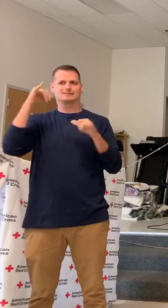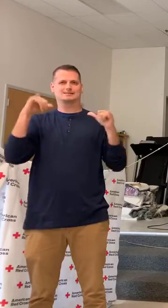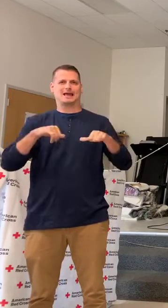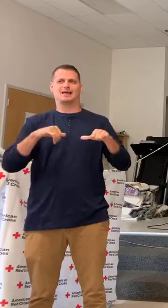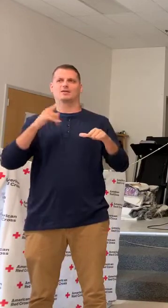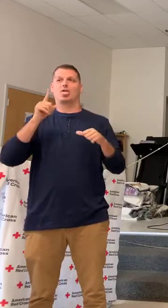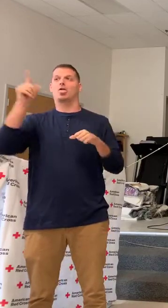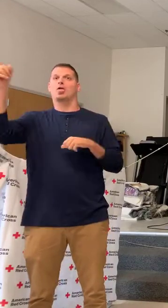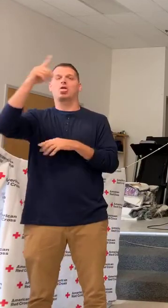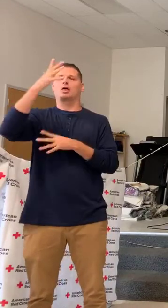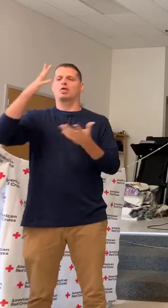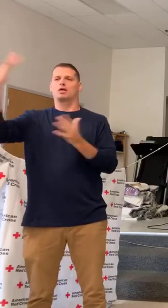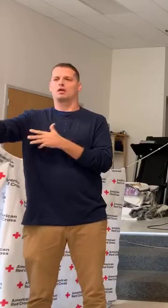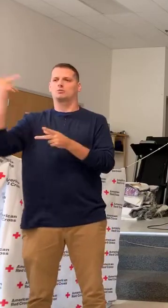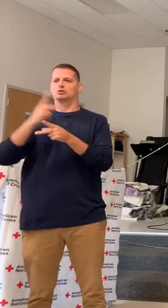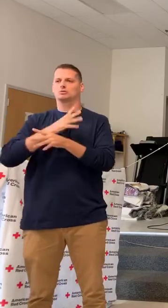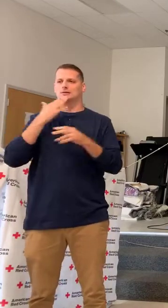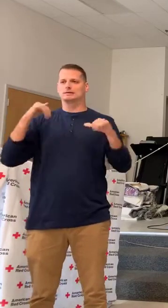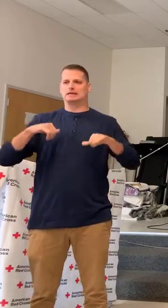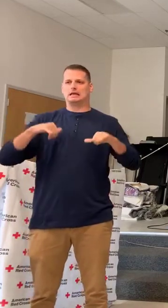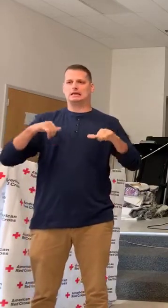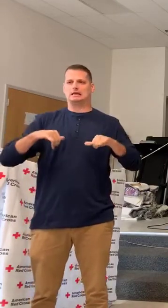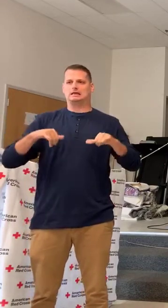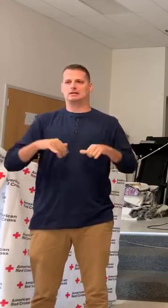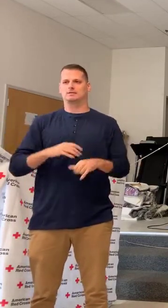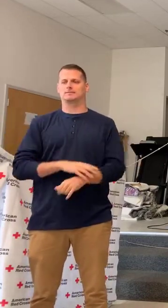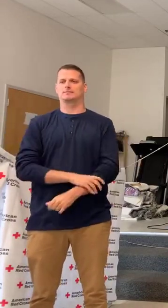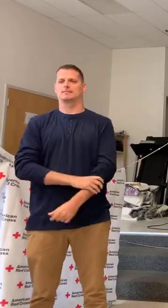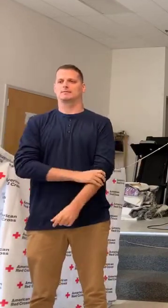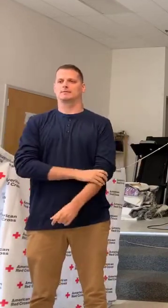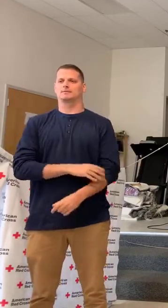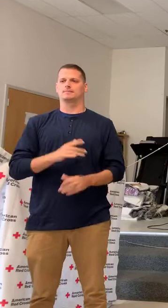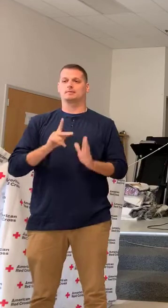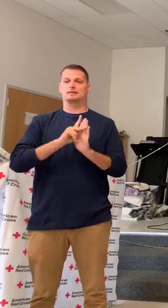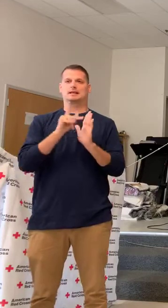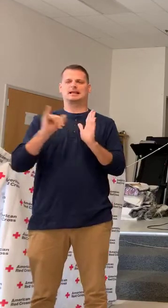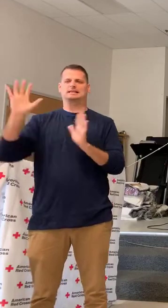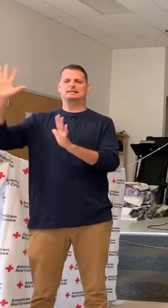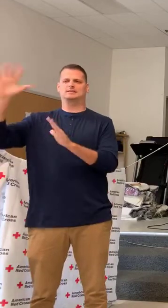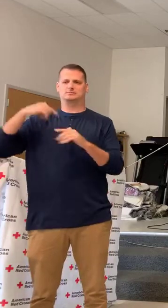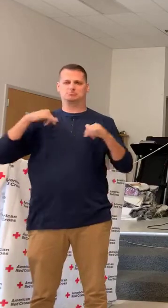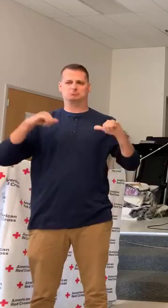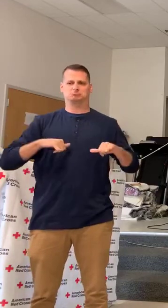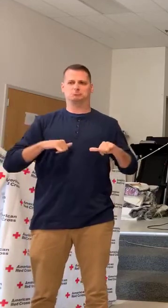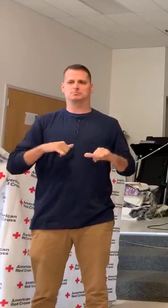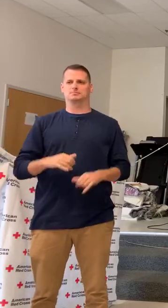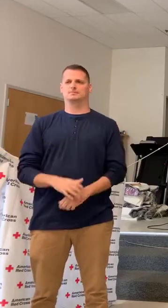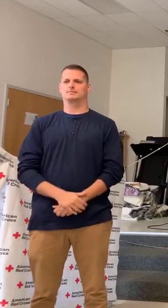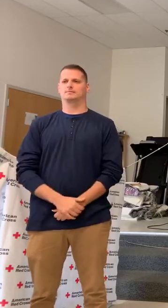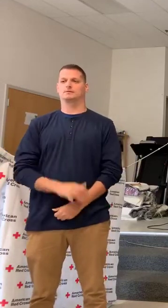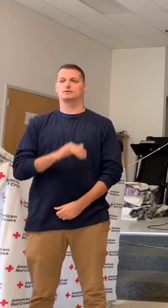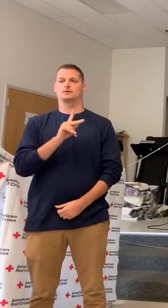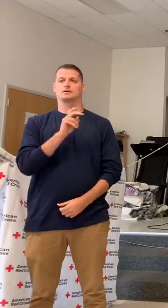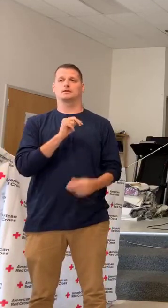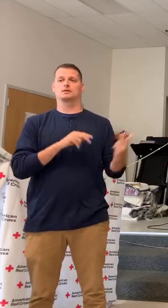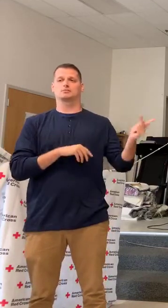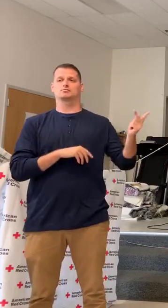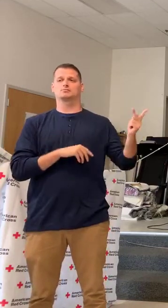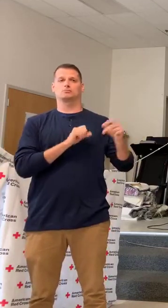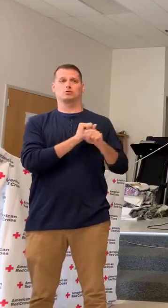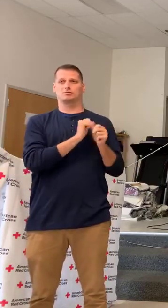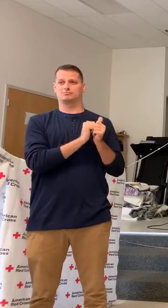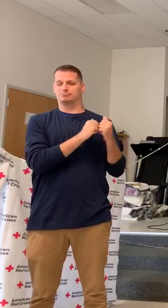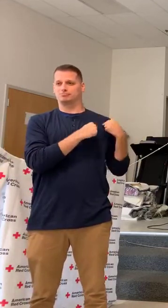and we felt this is the right place for this team. Work with guys like Ken. We have that relationship and stabilize